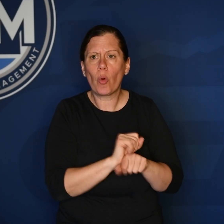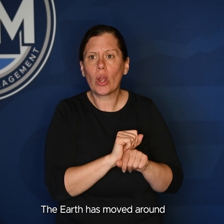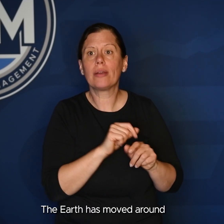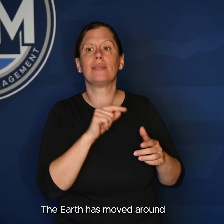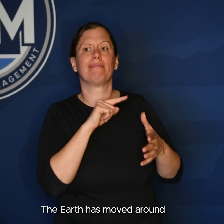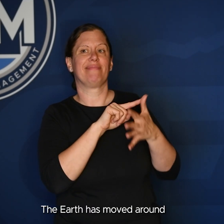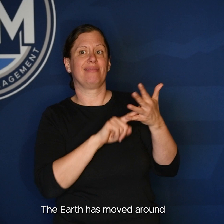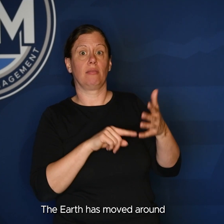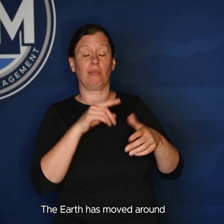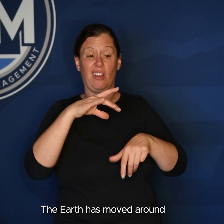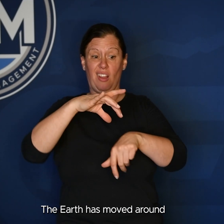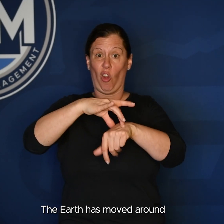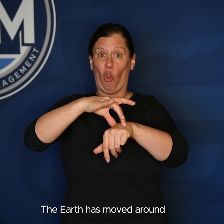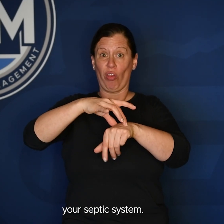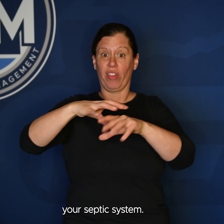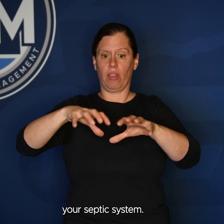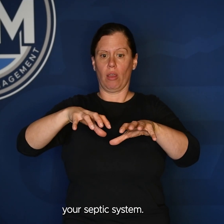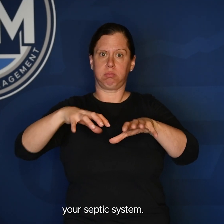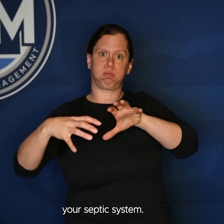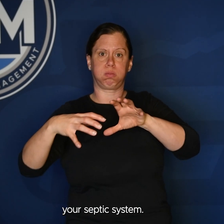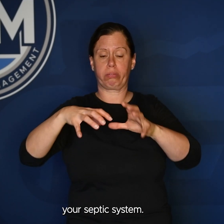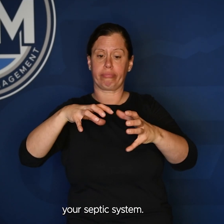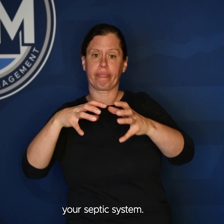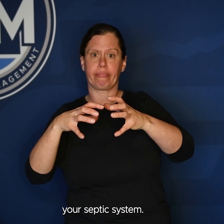The earth has moved around your septic system.